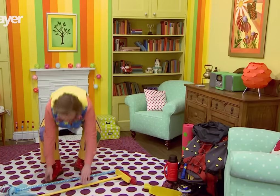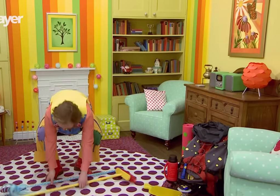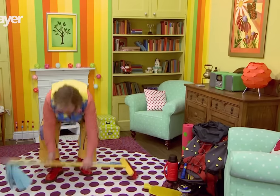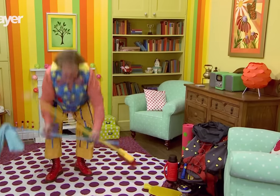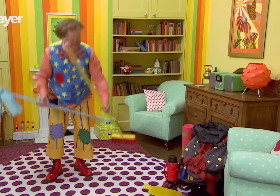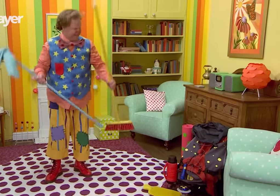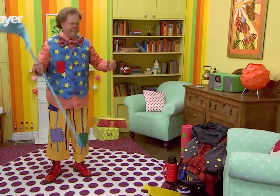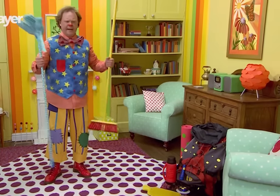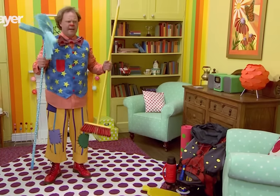right.